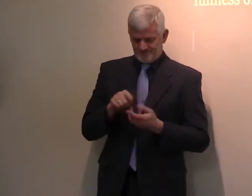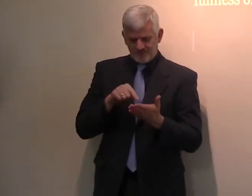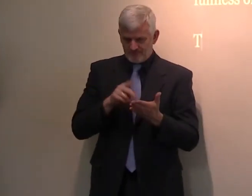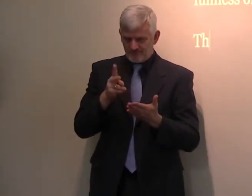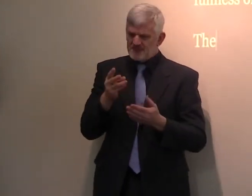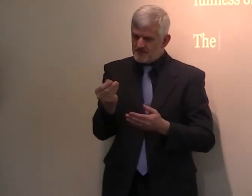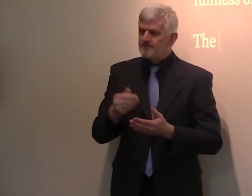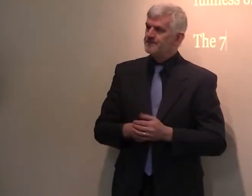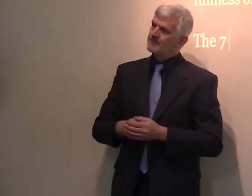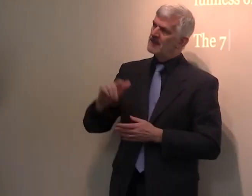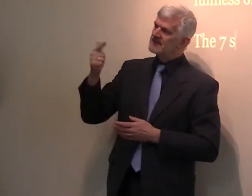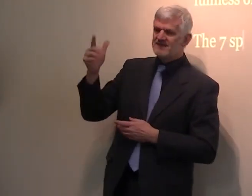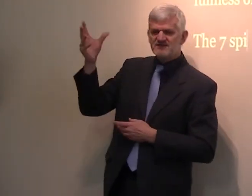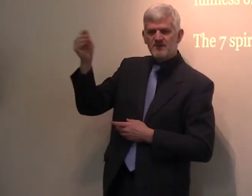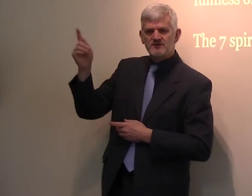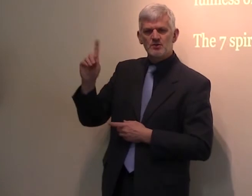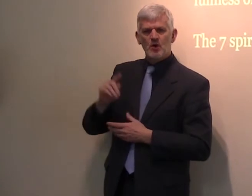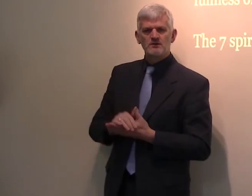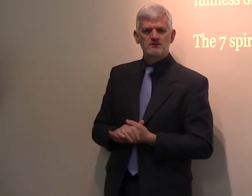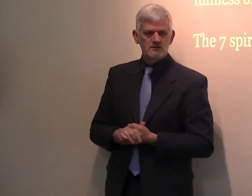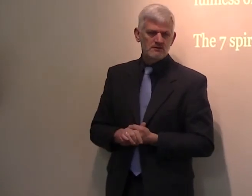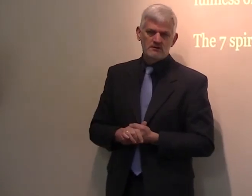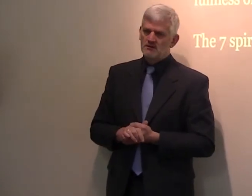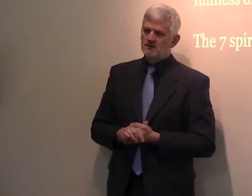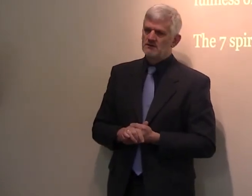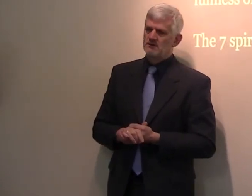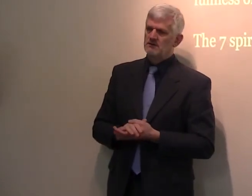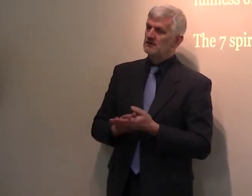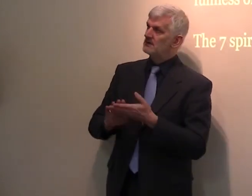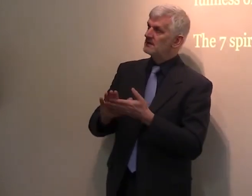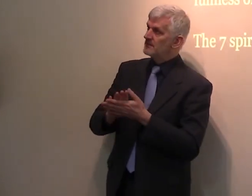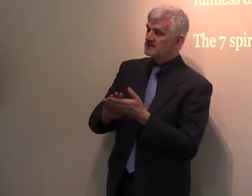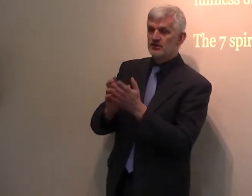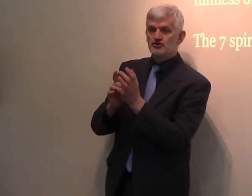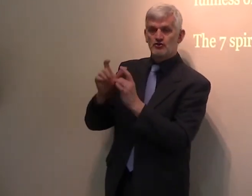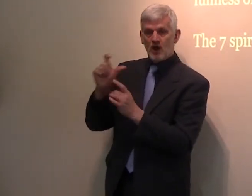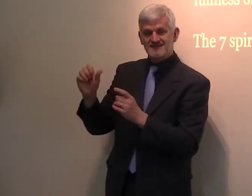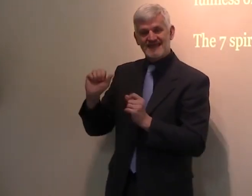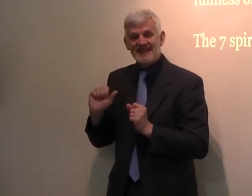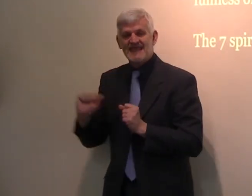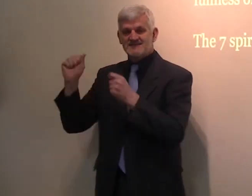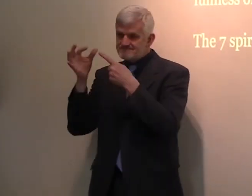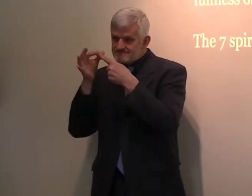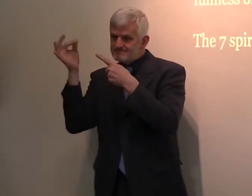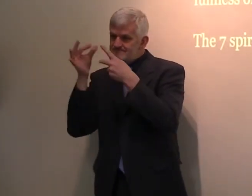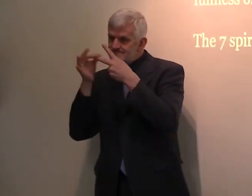are actually seven attributes prophesied about the Lord Jesus Christ in Isaiah